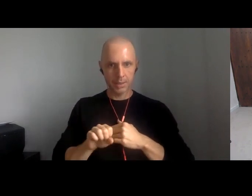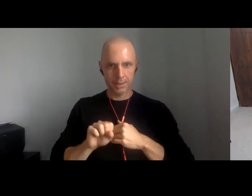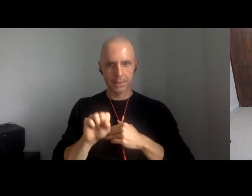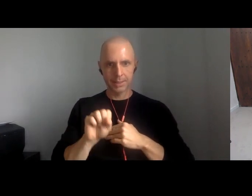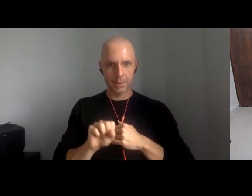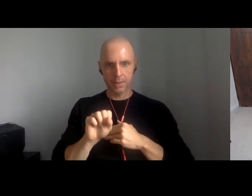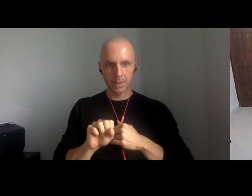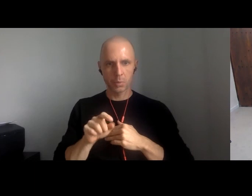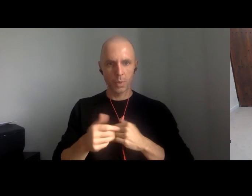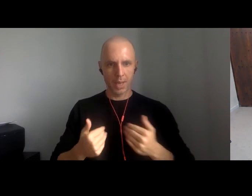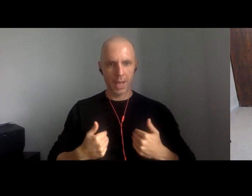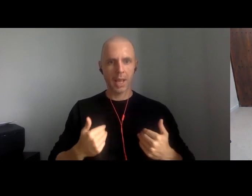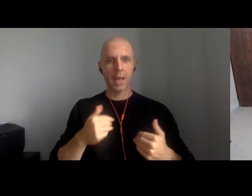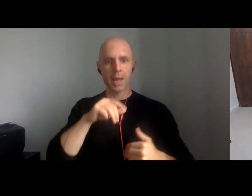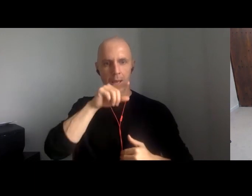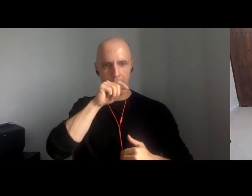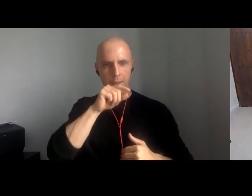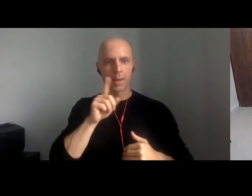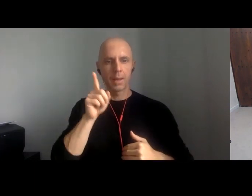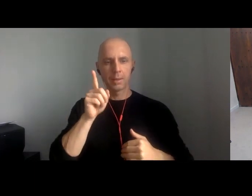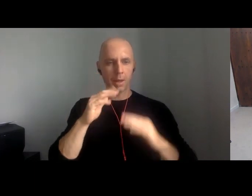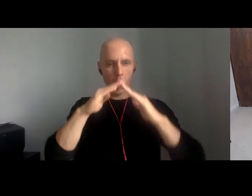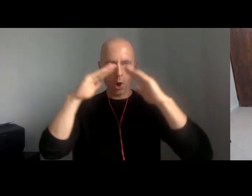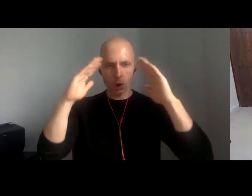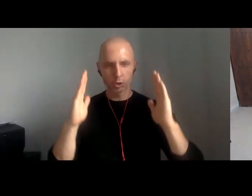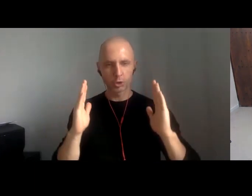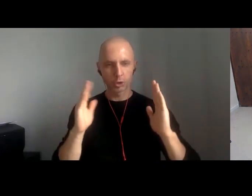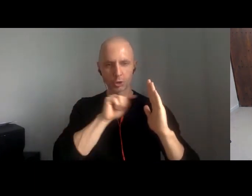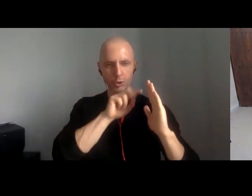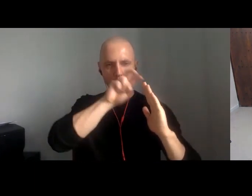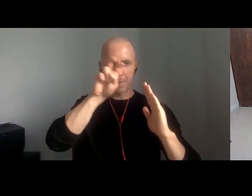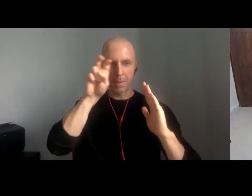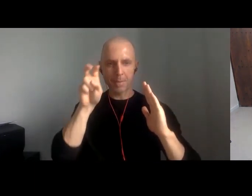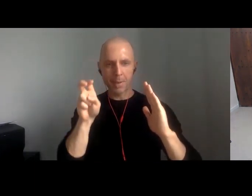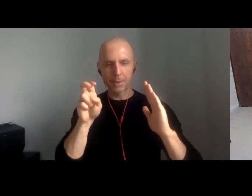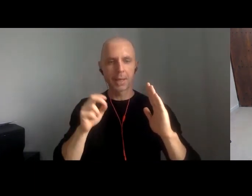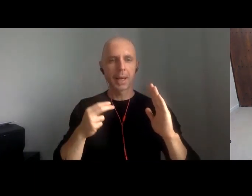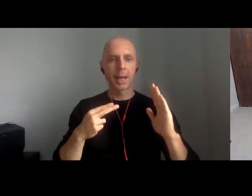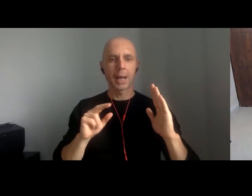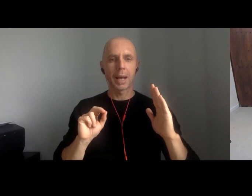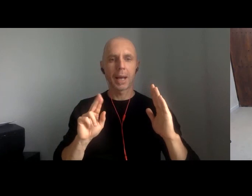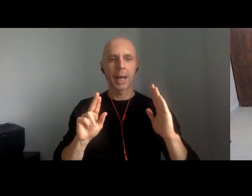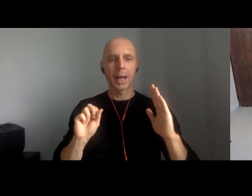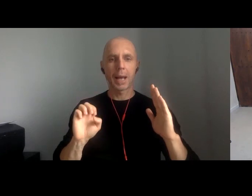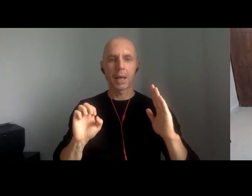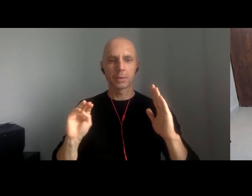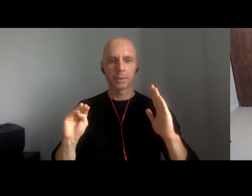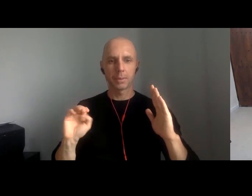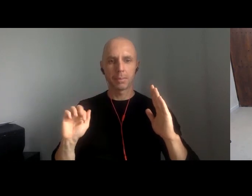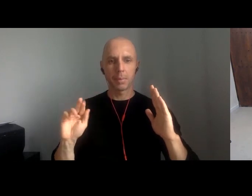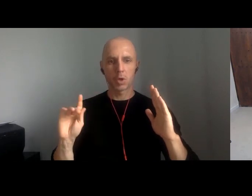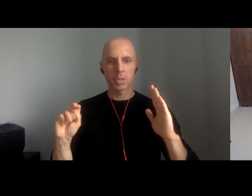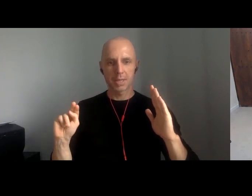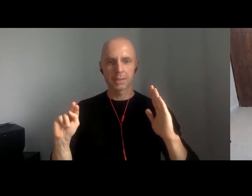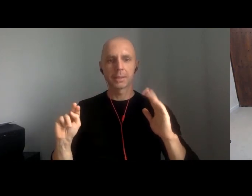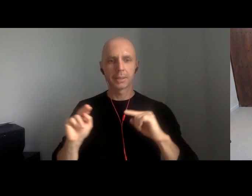nesting just above the arch. And as you came through, they would fly, sweep around, and would hunt and